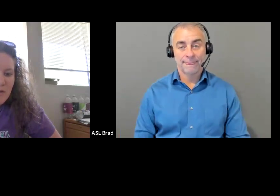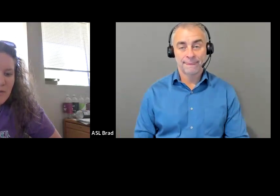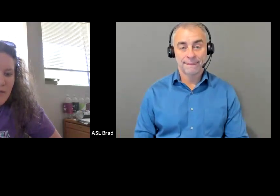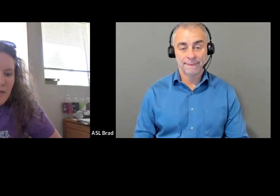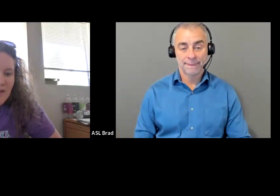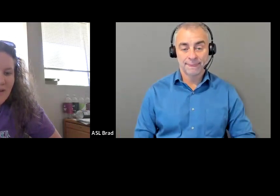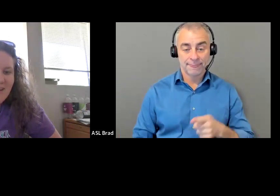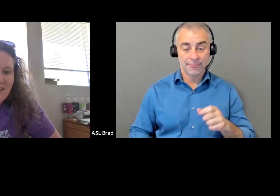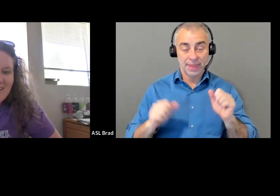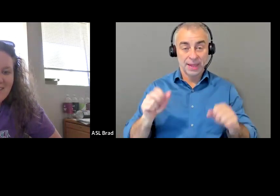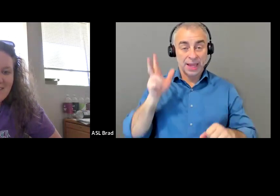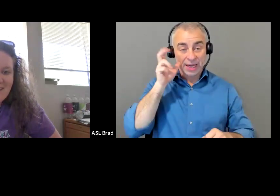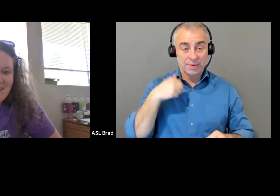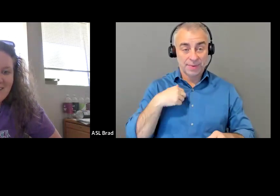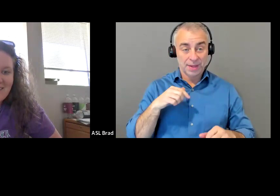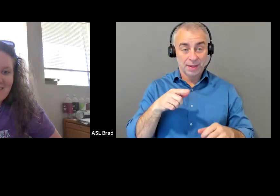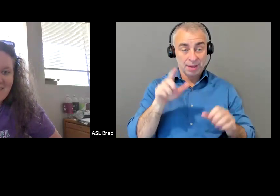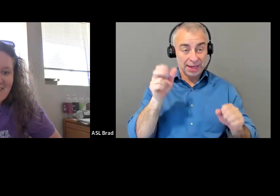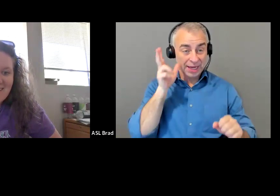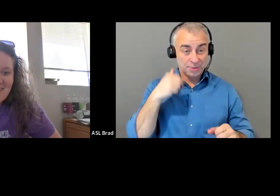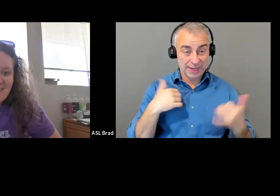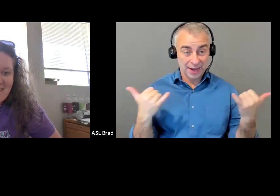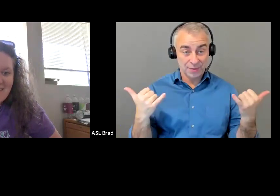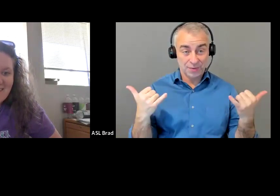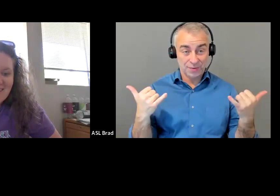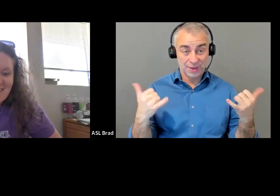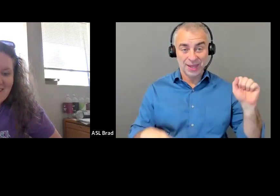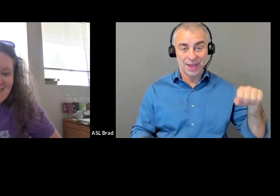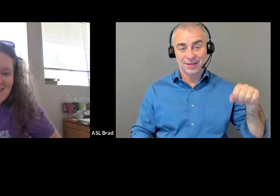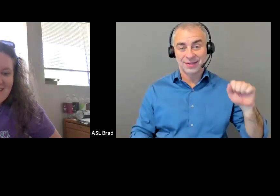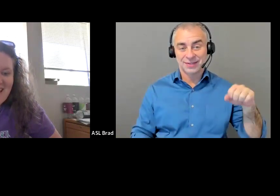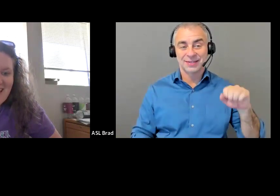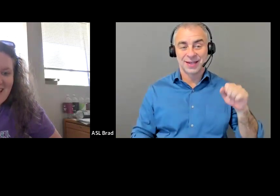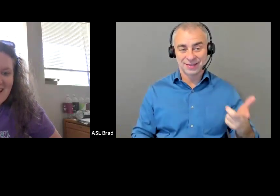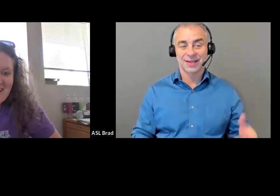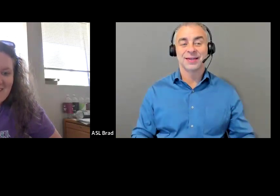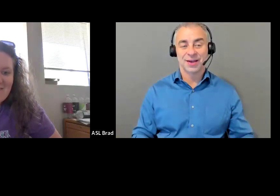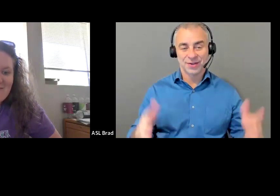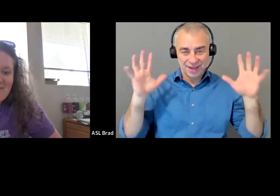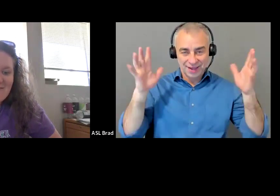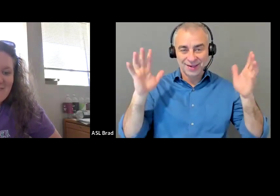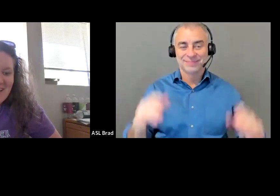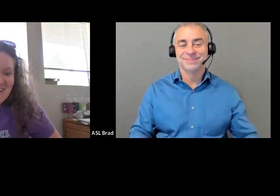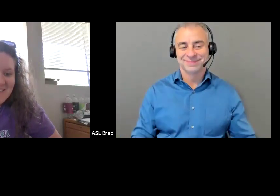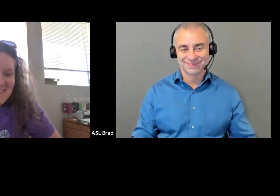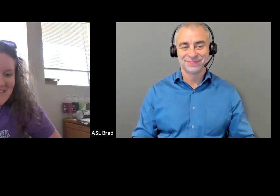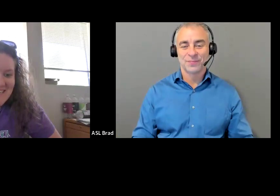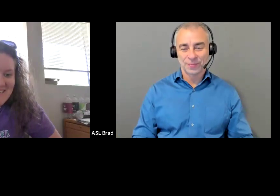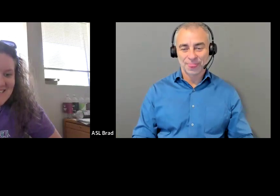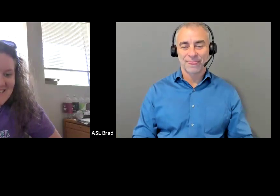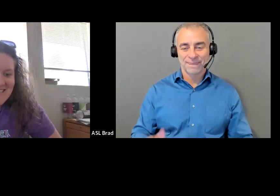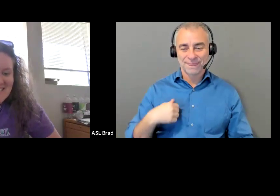Can you hear me? Aha, can you hear me now? Yes, there you Yay, are. we